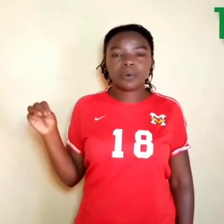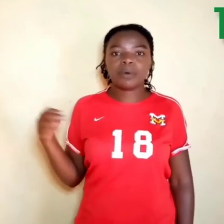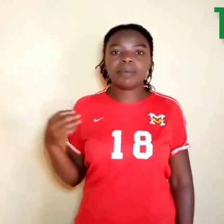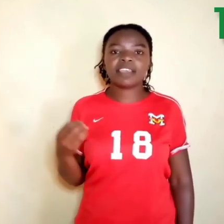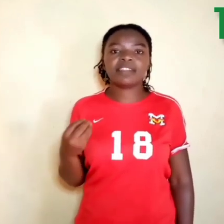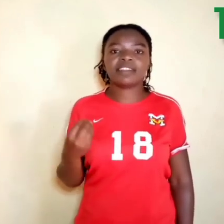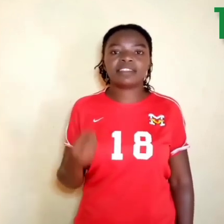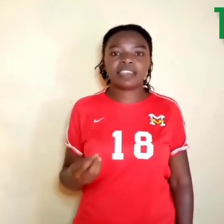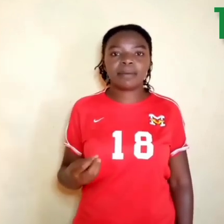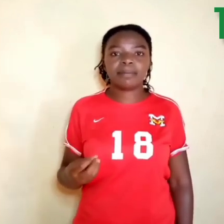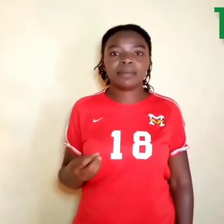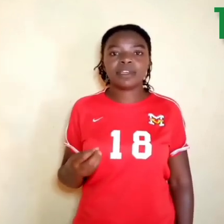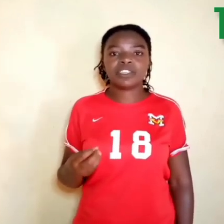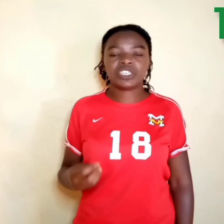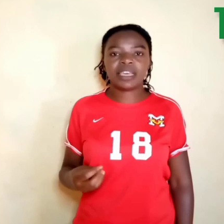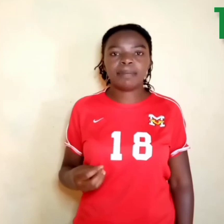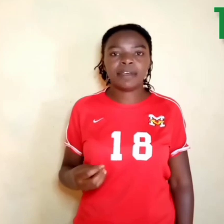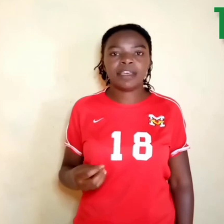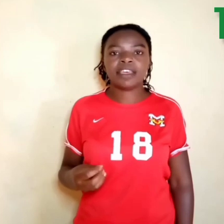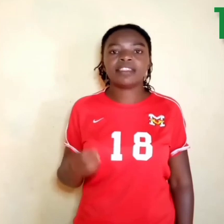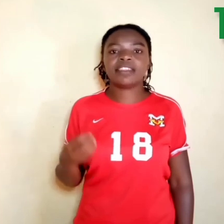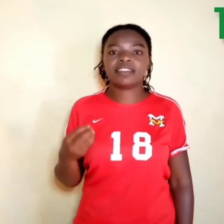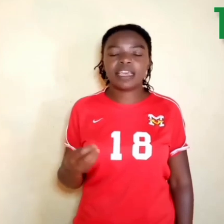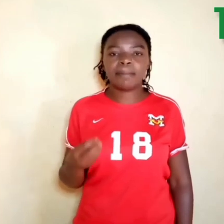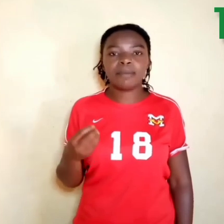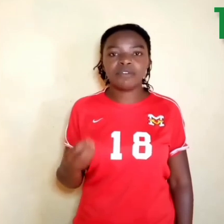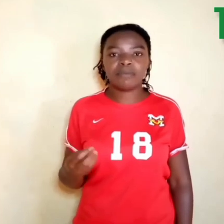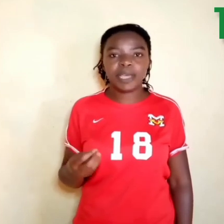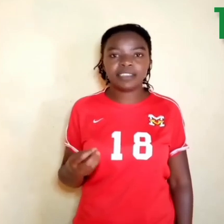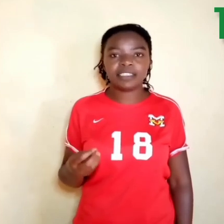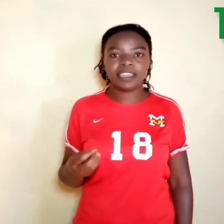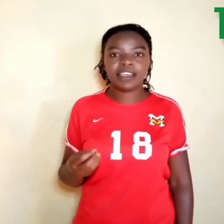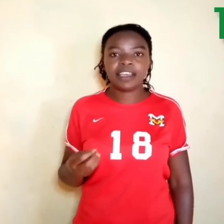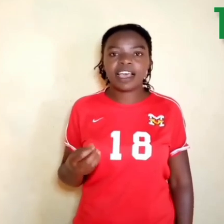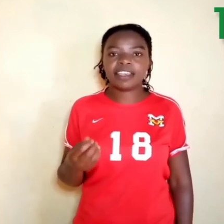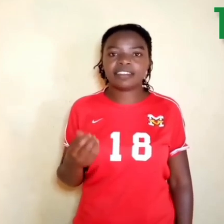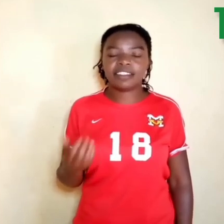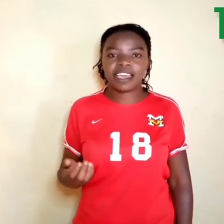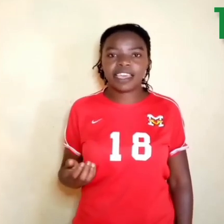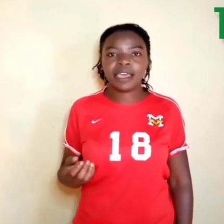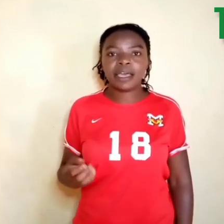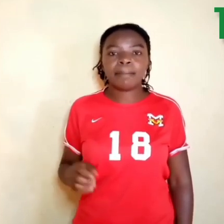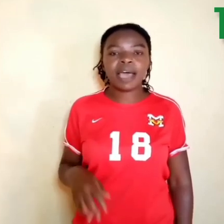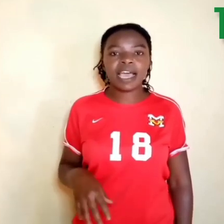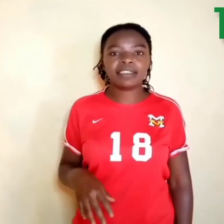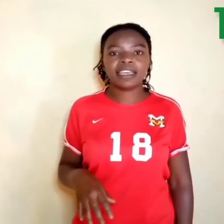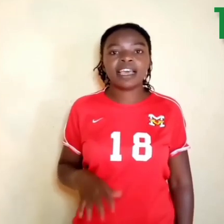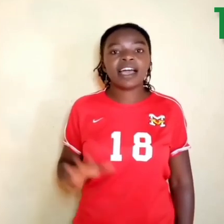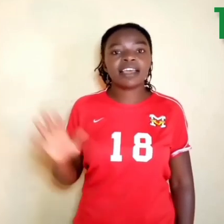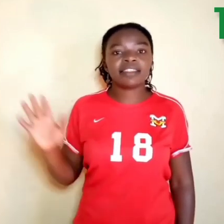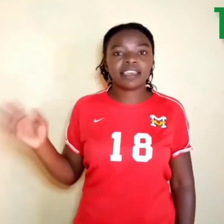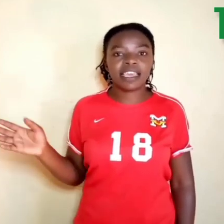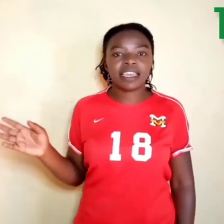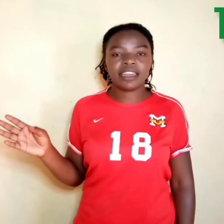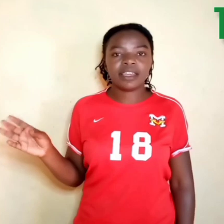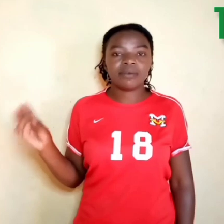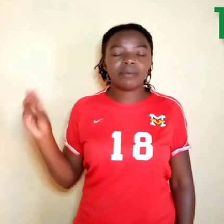we make the same shape, the same movement as they, but at the end we make